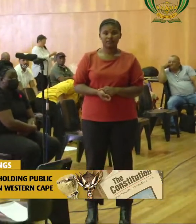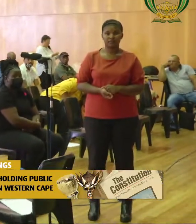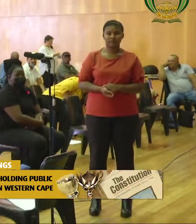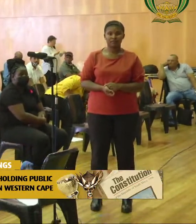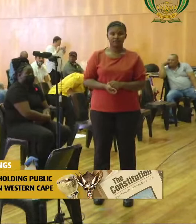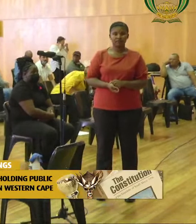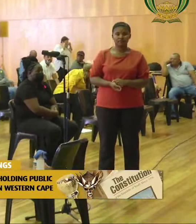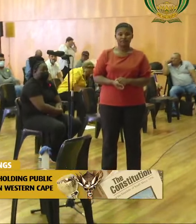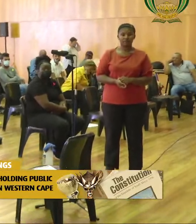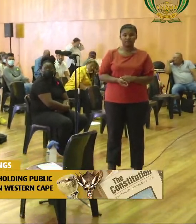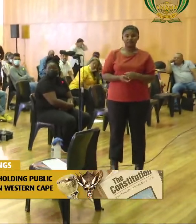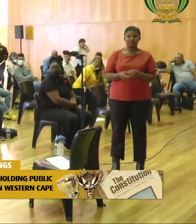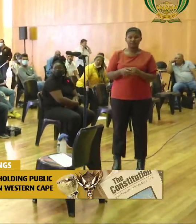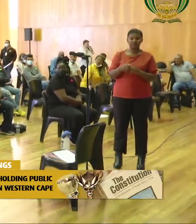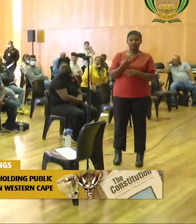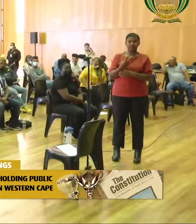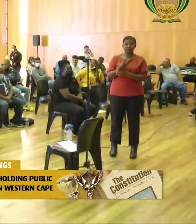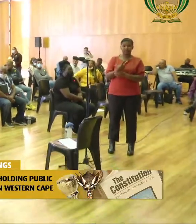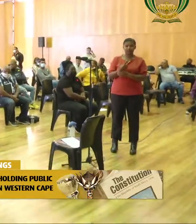The second hand.